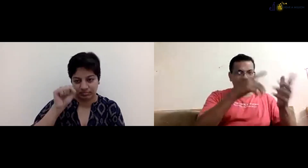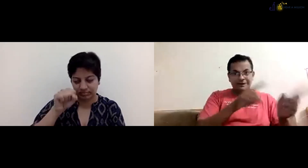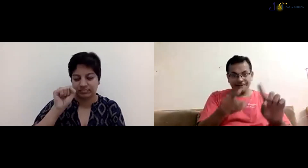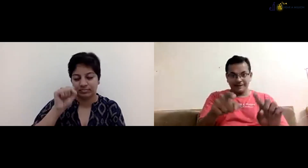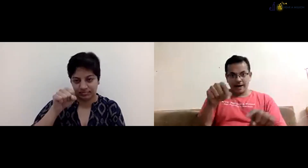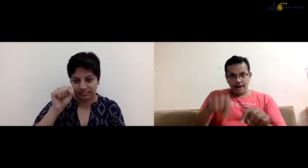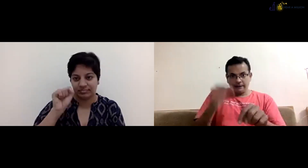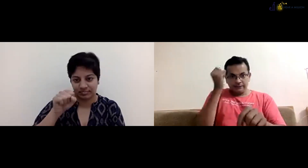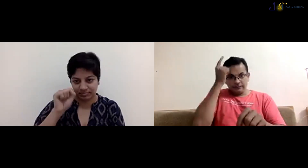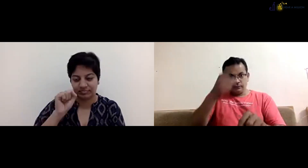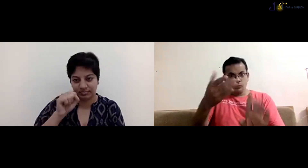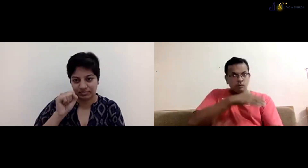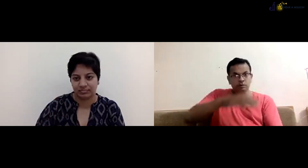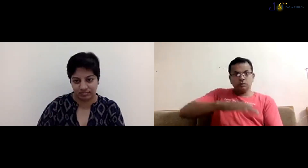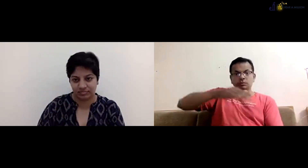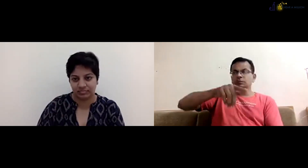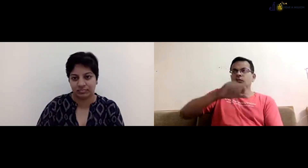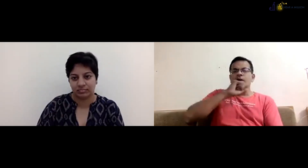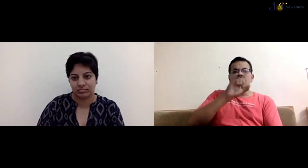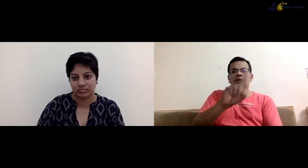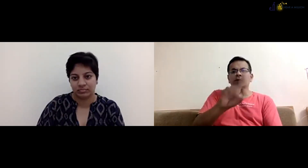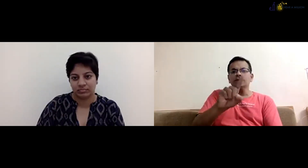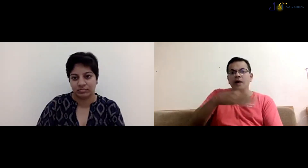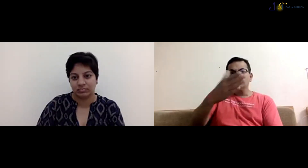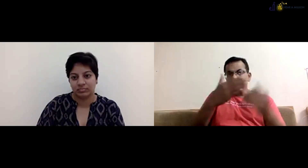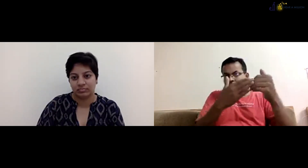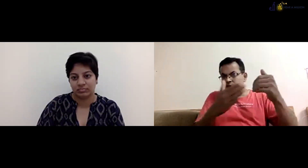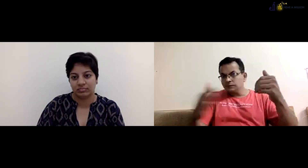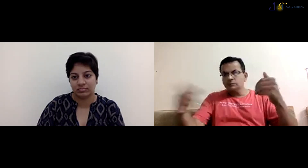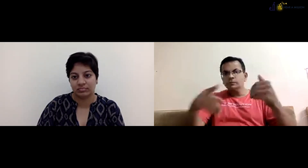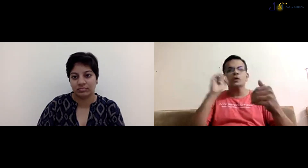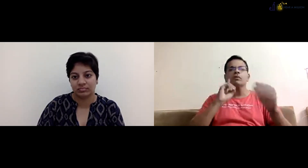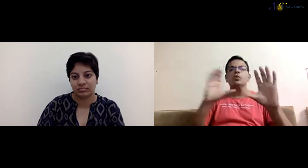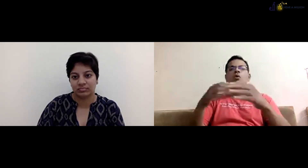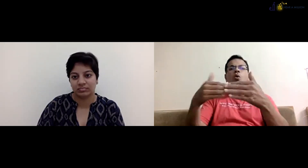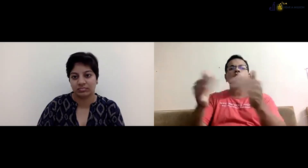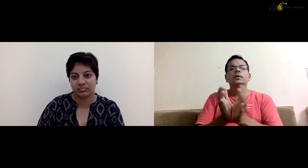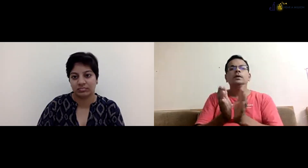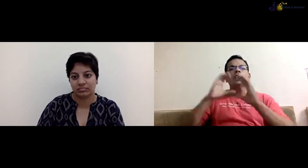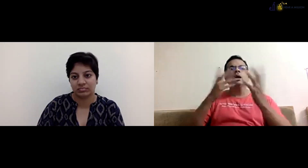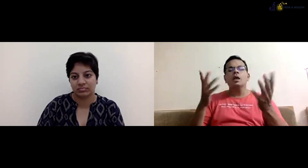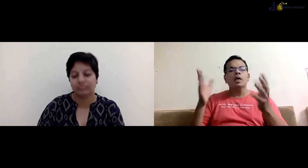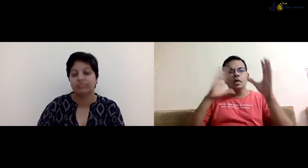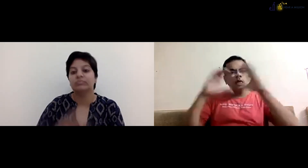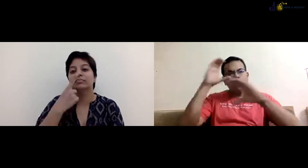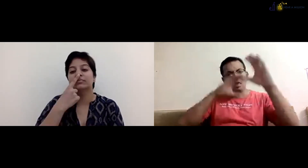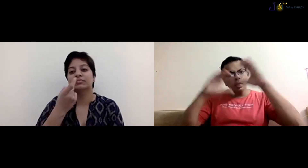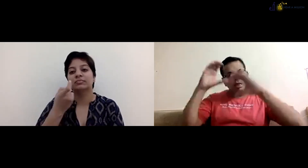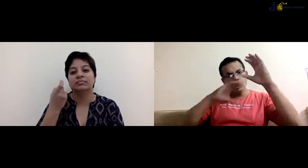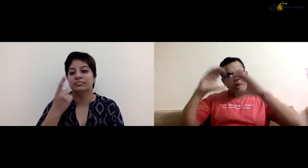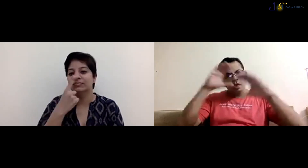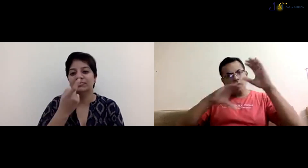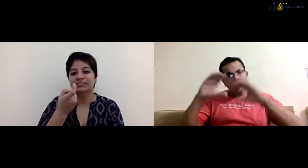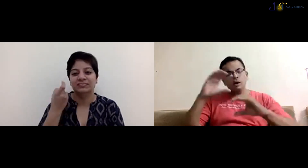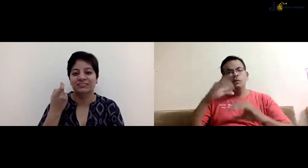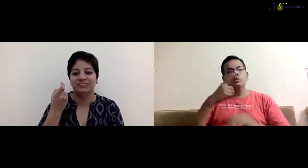to have the eye contact with the deaf person, correct? You didn't have the 360-degree view that you can see all of the people at the